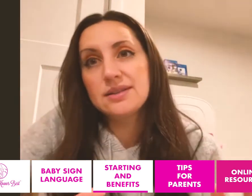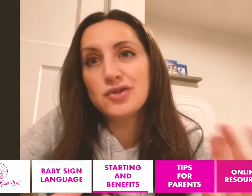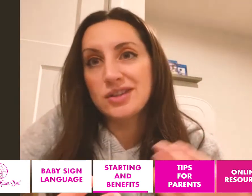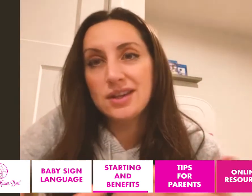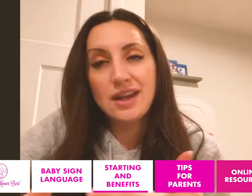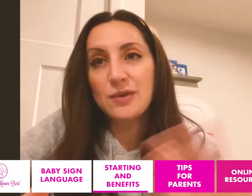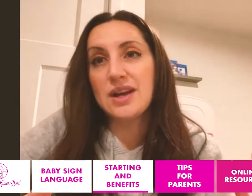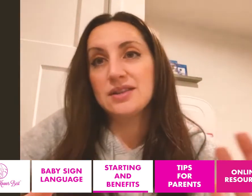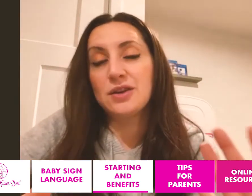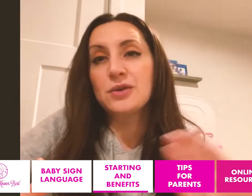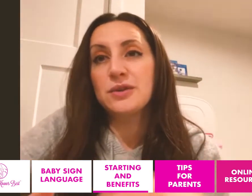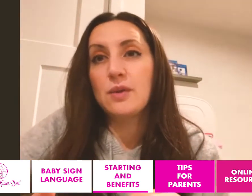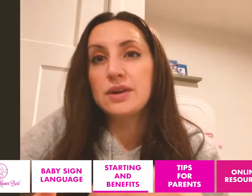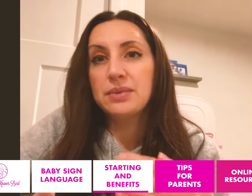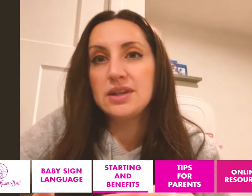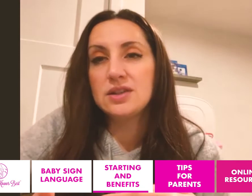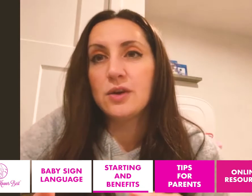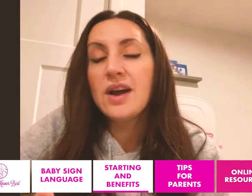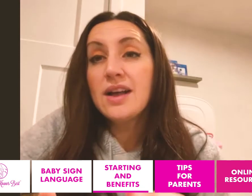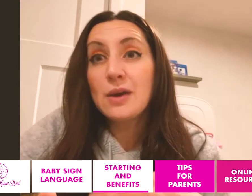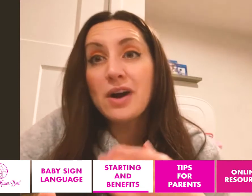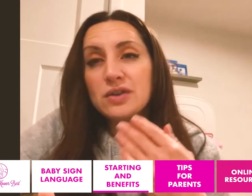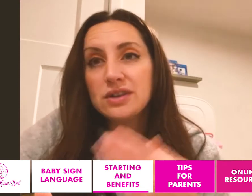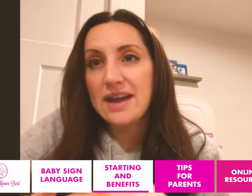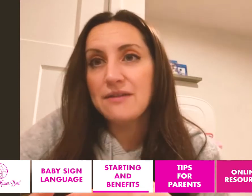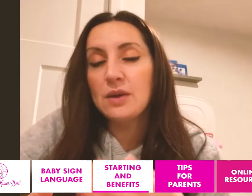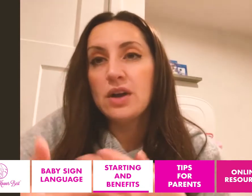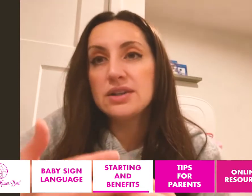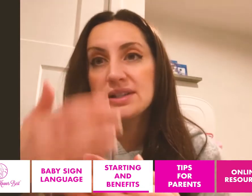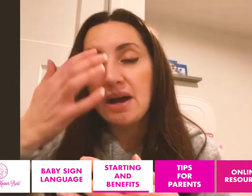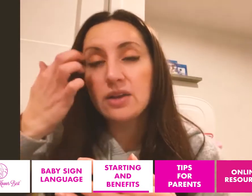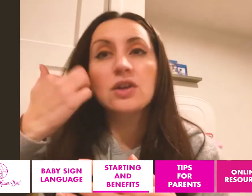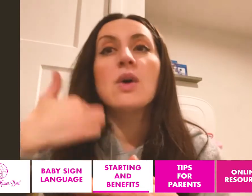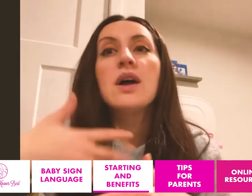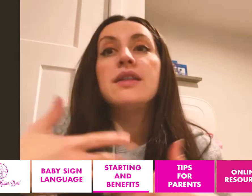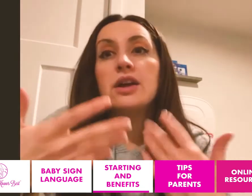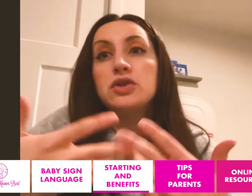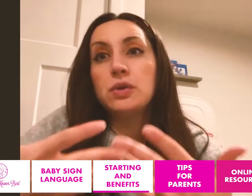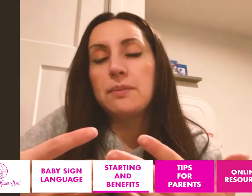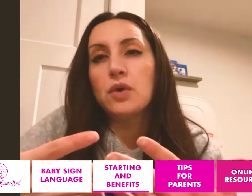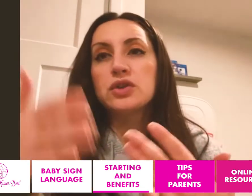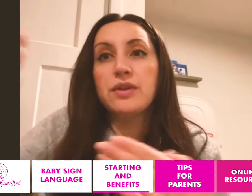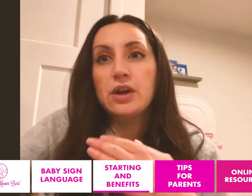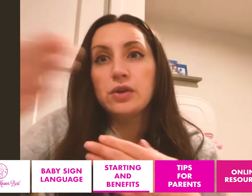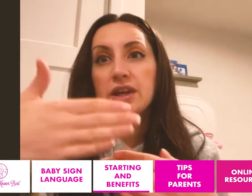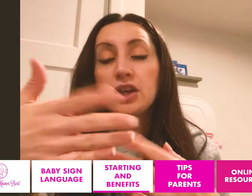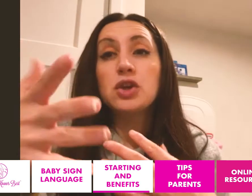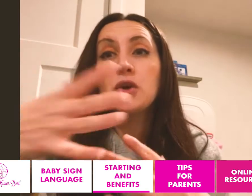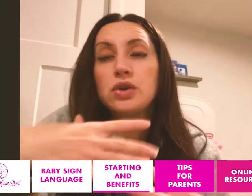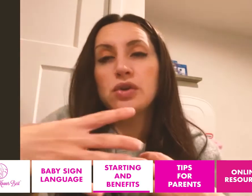just like anyone else, so they want to please you. They want you to laugh. They want you to smile. So they'll do it more. So they're looking at you, you're looking